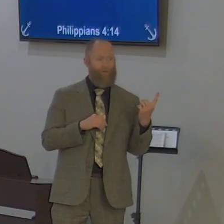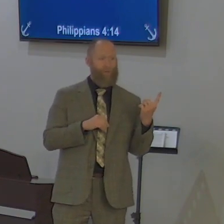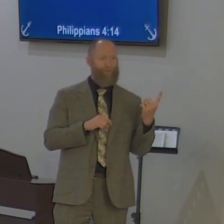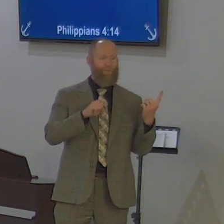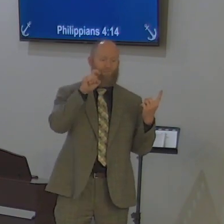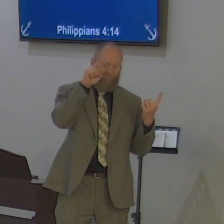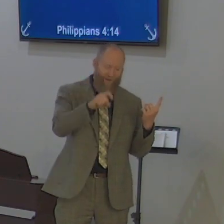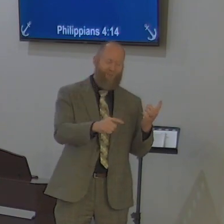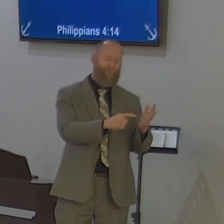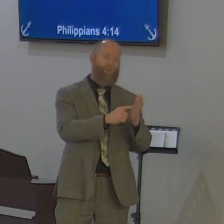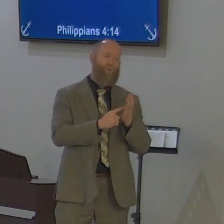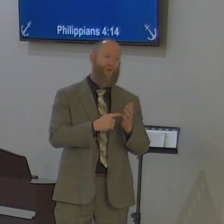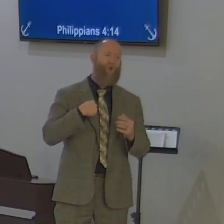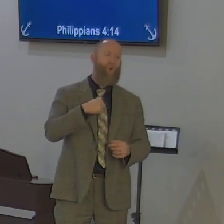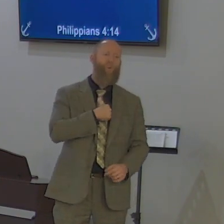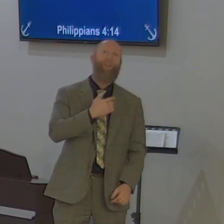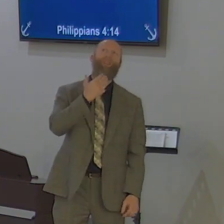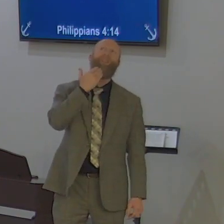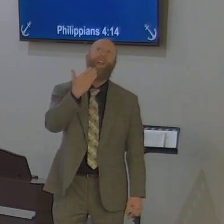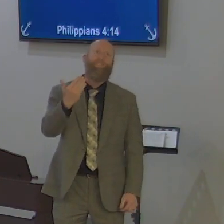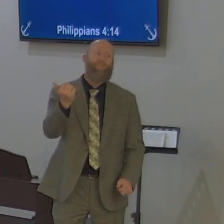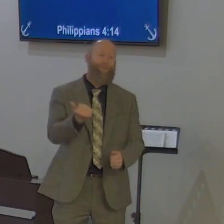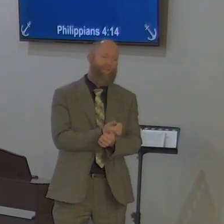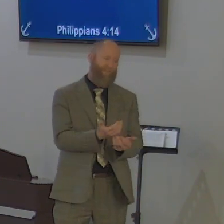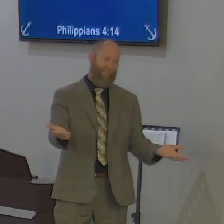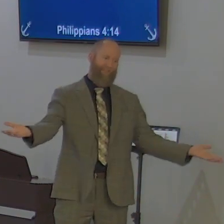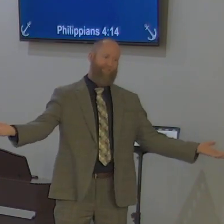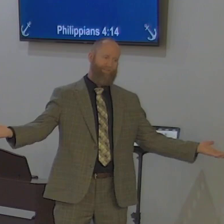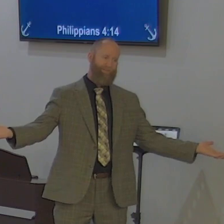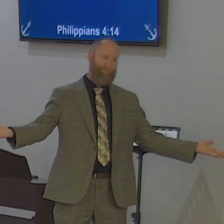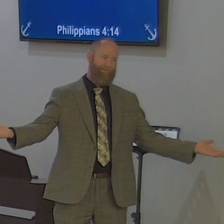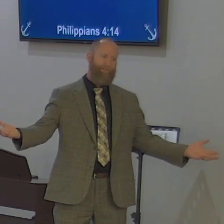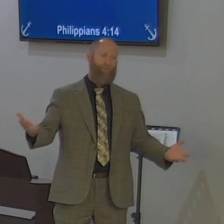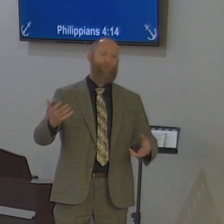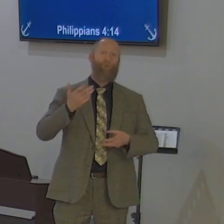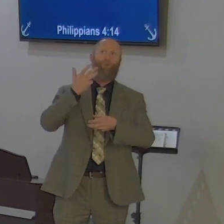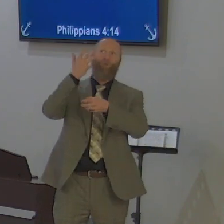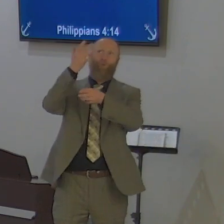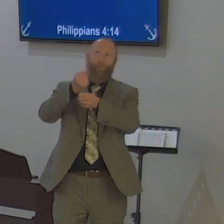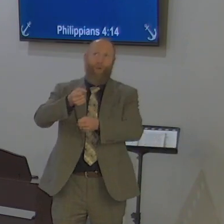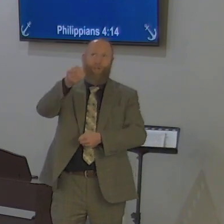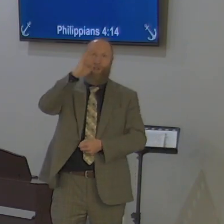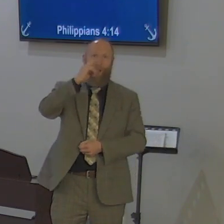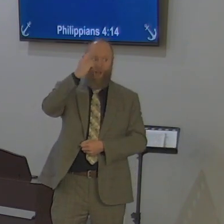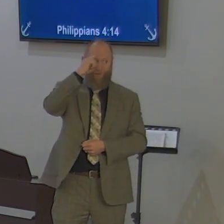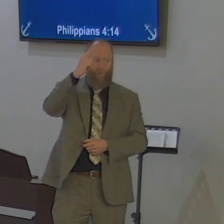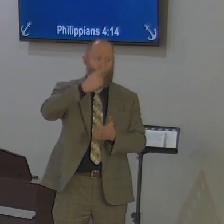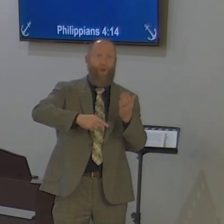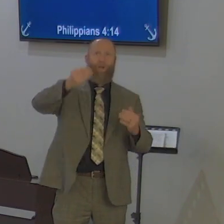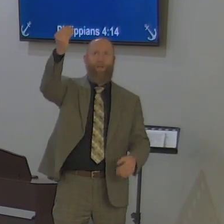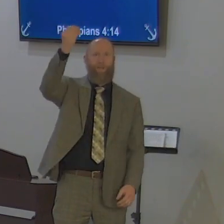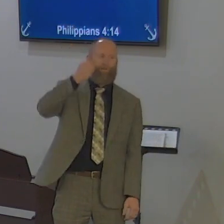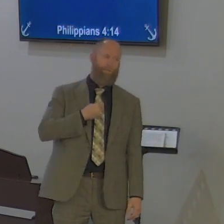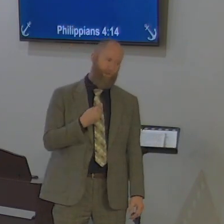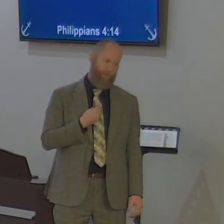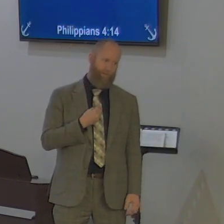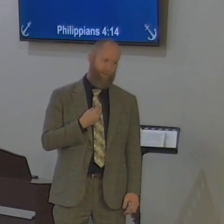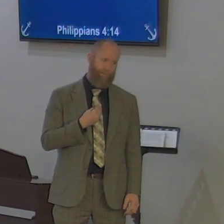And then trusting God enough when he had nothing so that God plus nothing would equal all he needed.